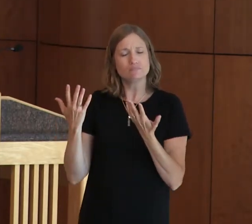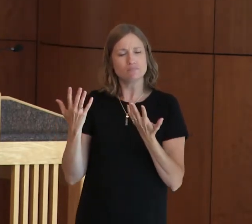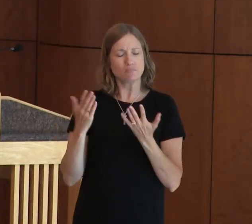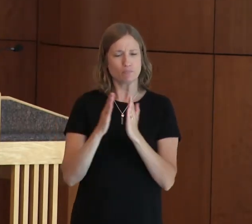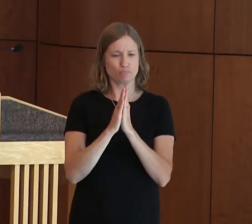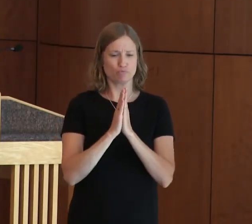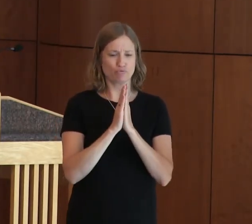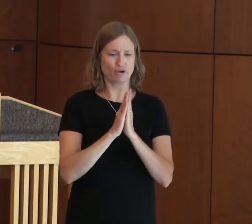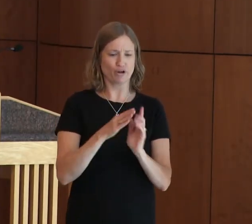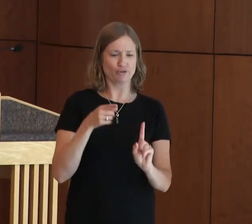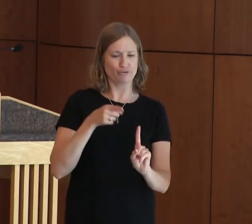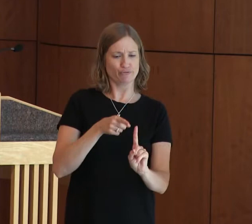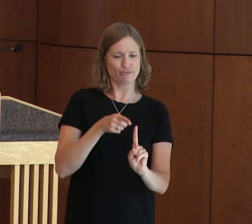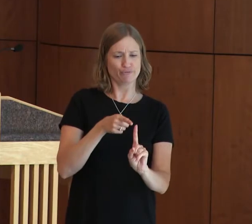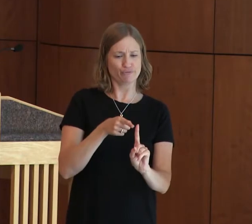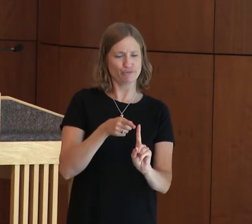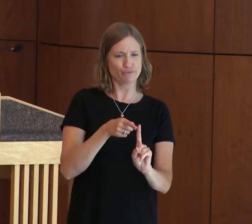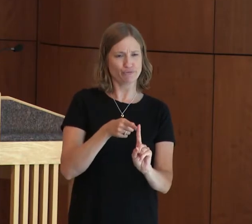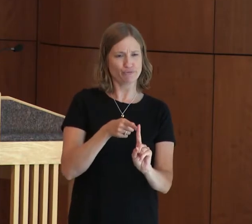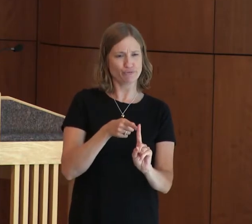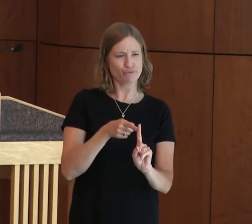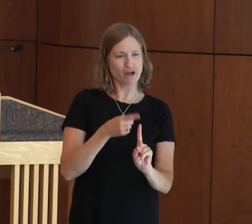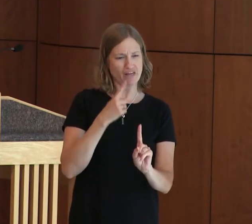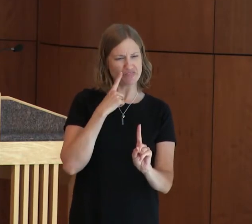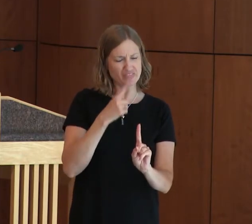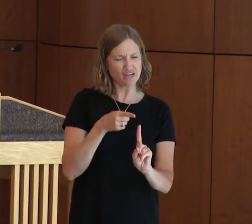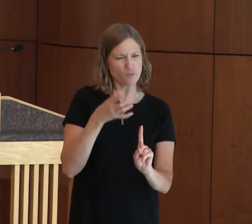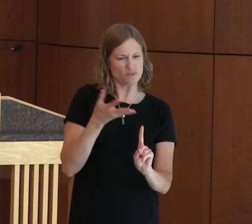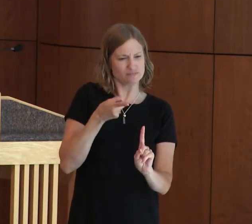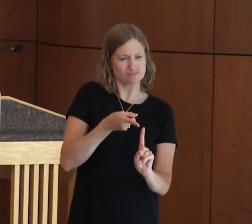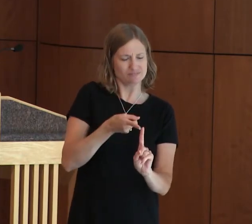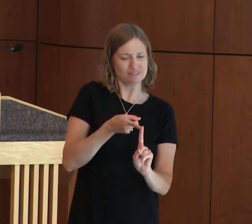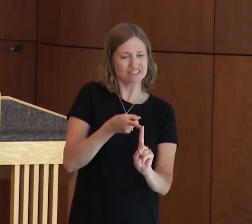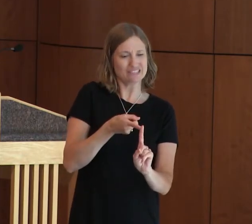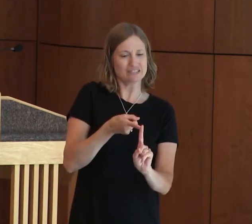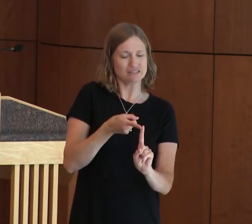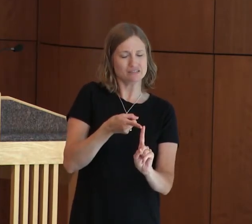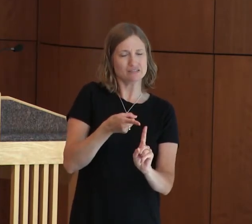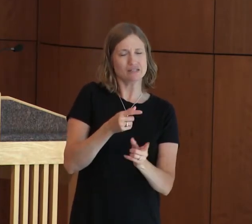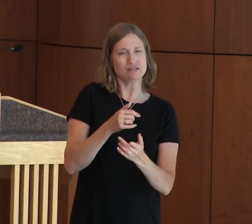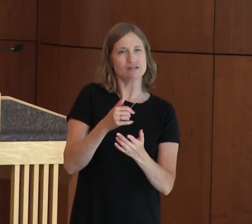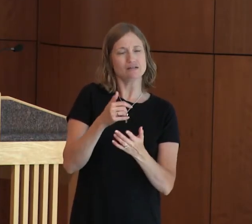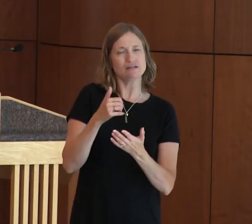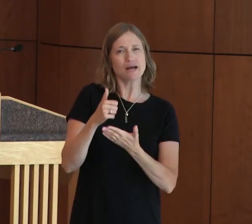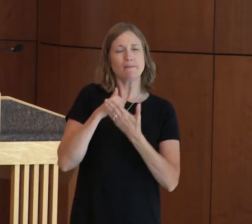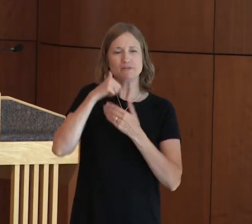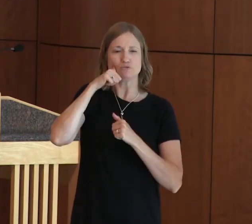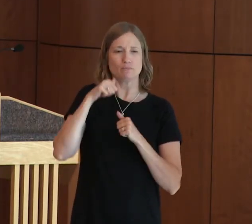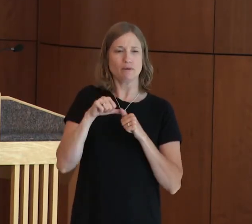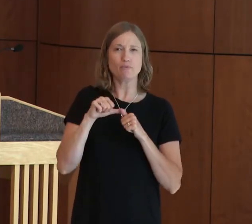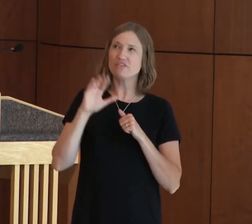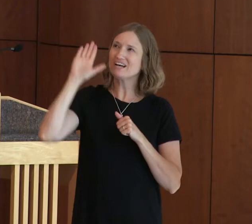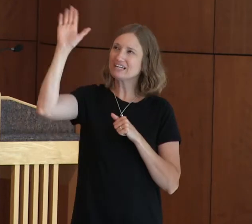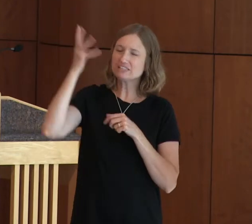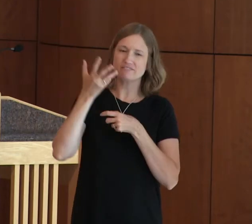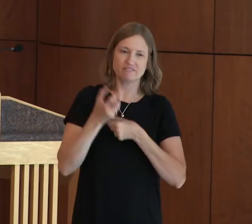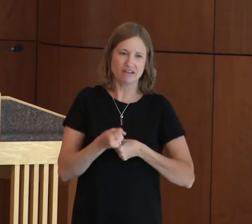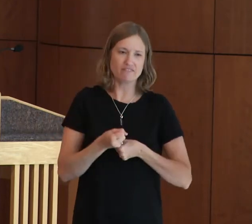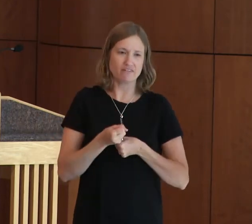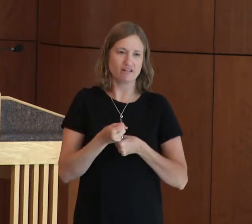this reminder of God's faithfulness. At the heart of prayer is the invitation to be looking